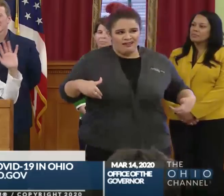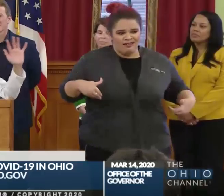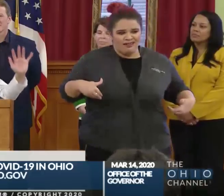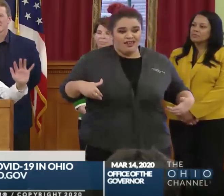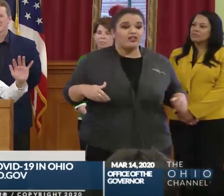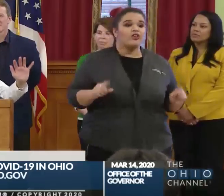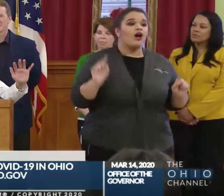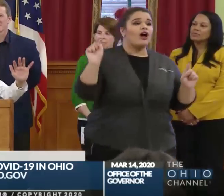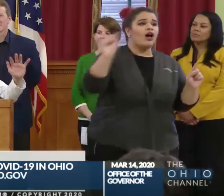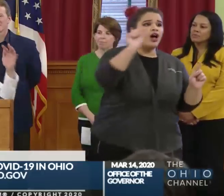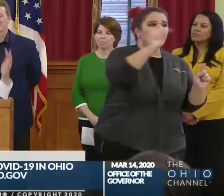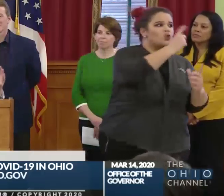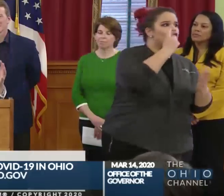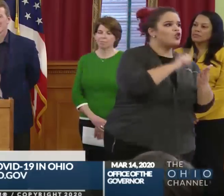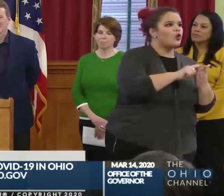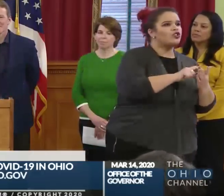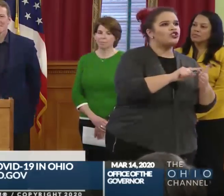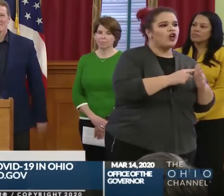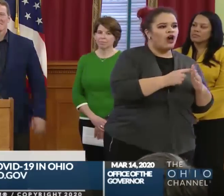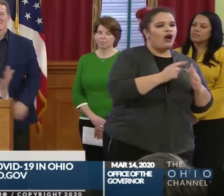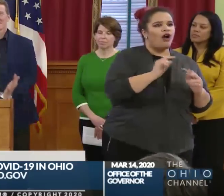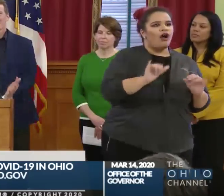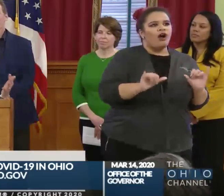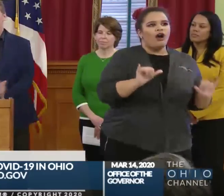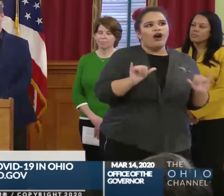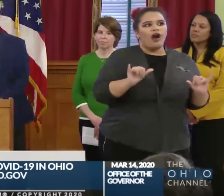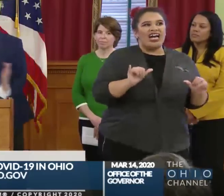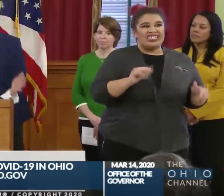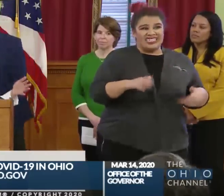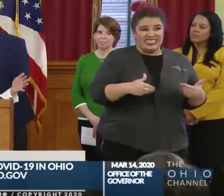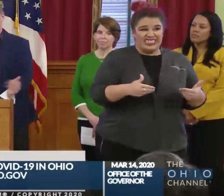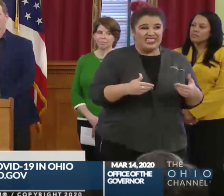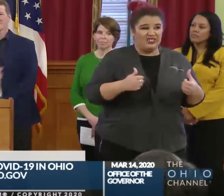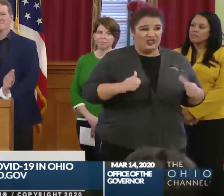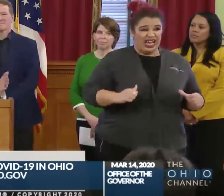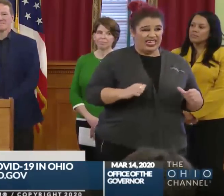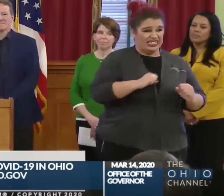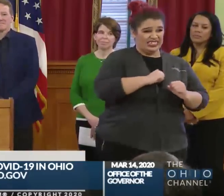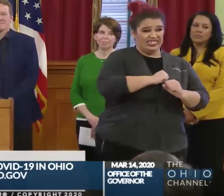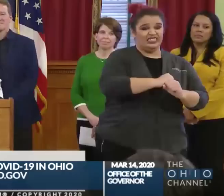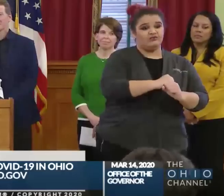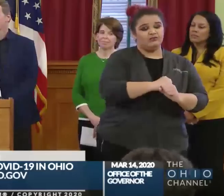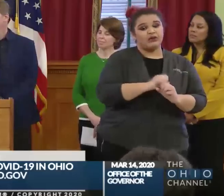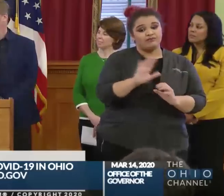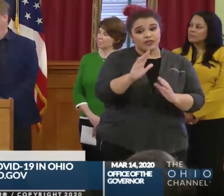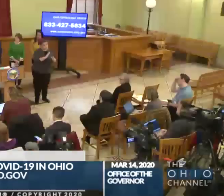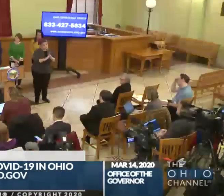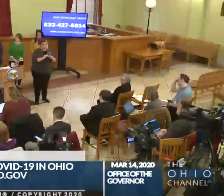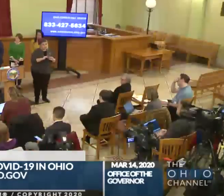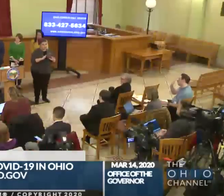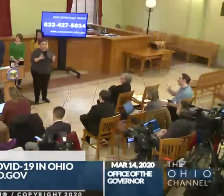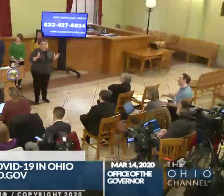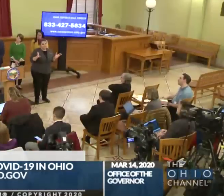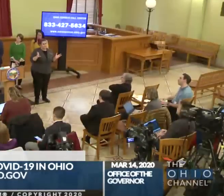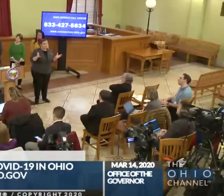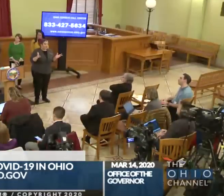all getting to that same place because we're all, there's no denying community spread is amongst us. So. Yeah,